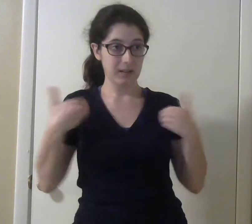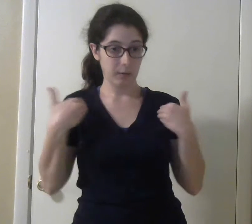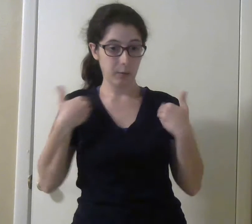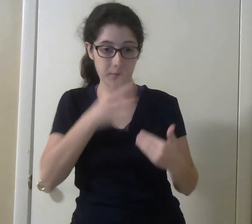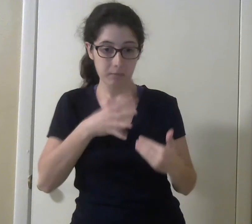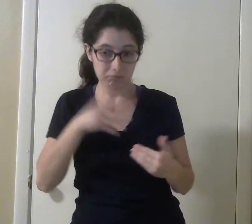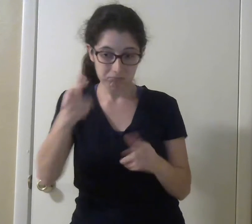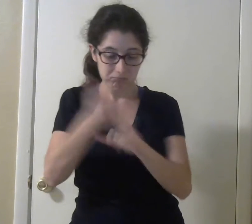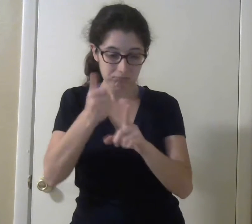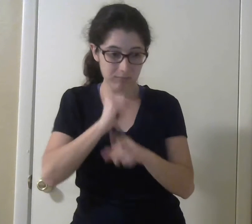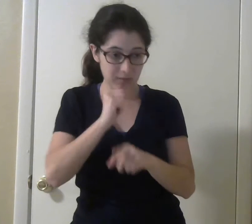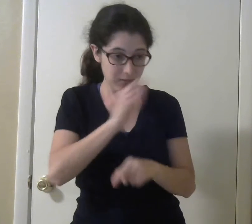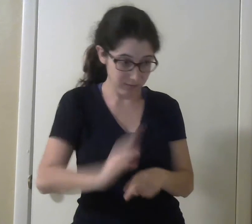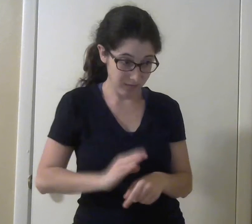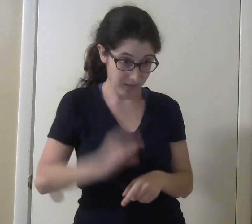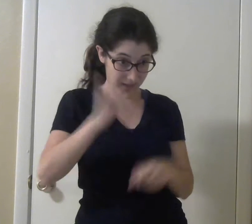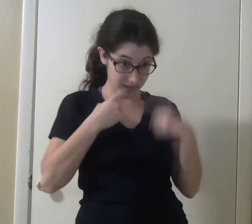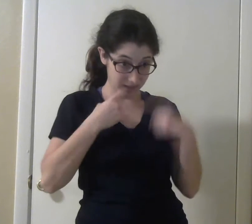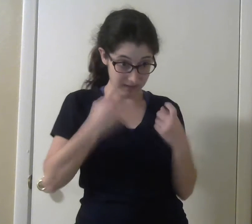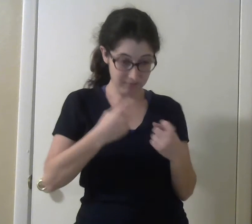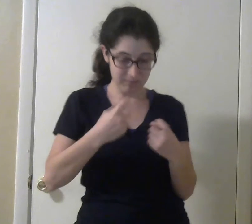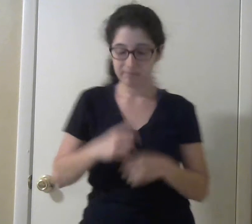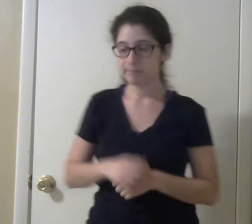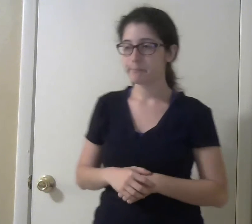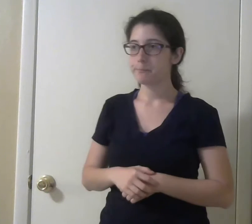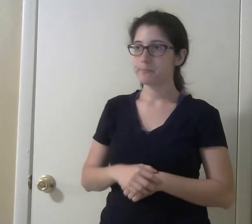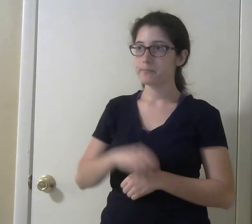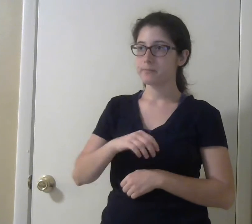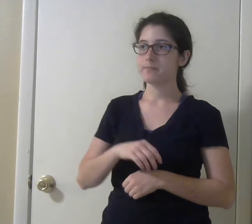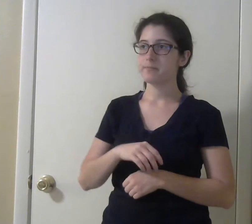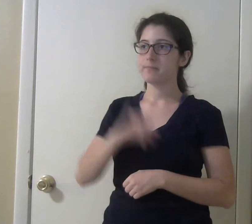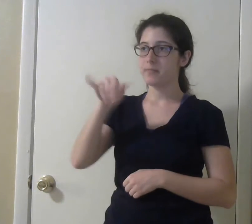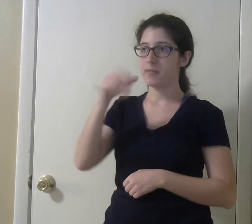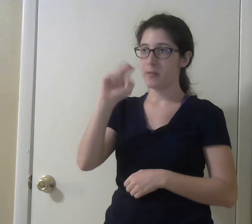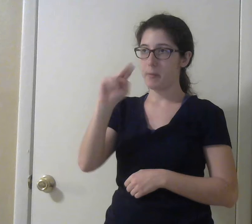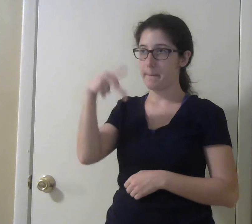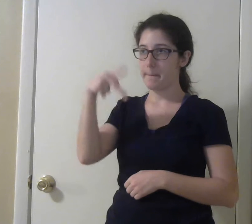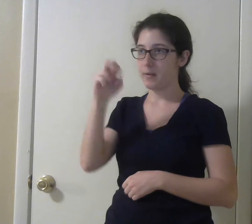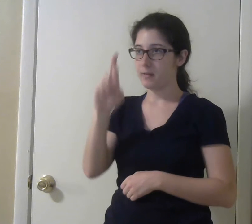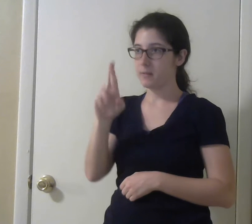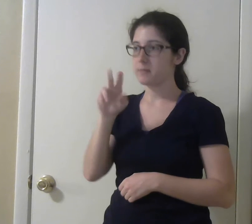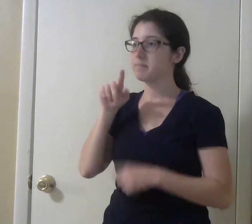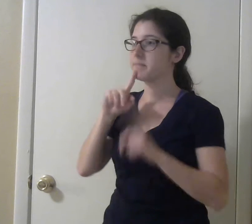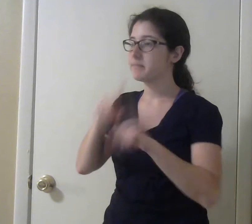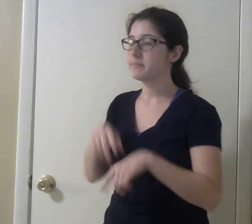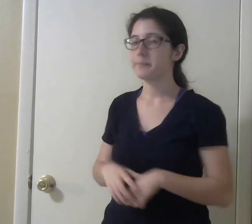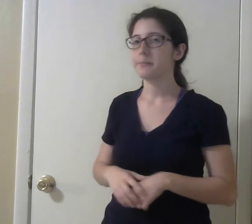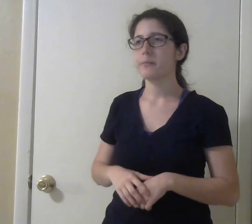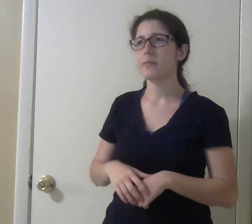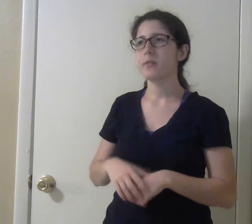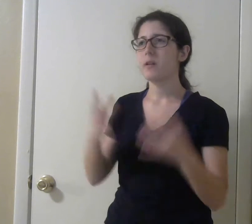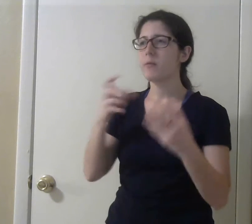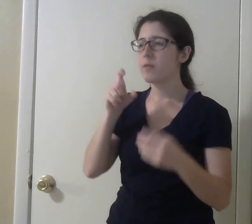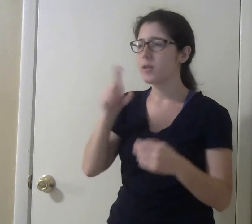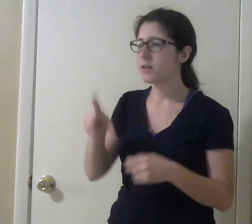what does he believe sin is? In other words, if I were talking to him here before, I would say yes or